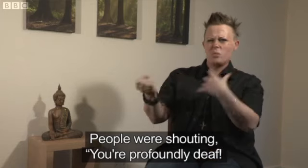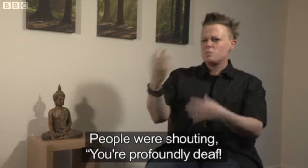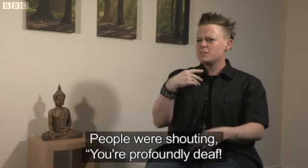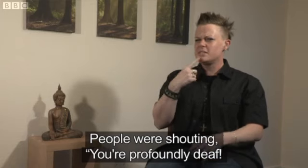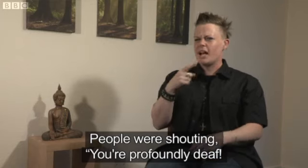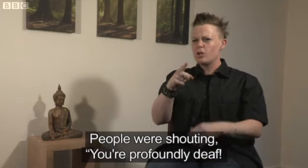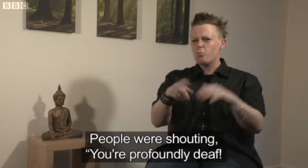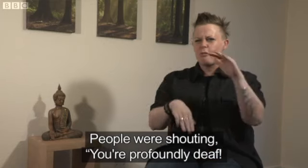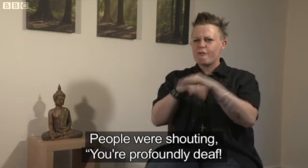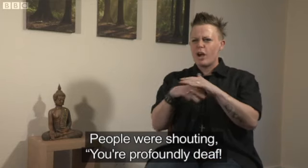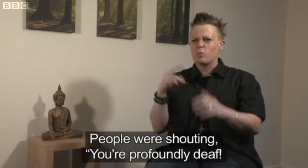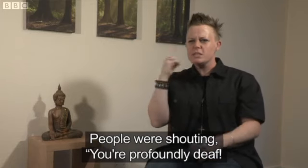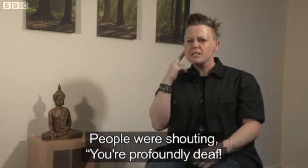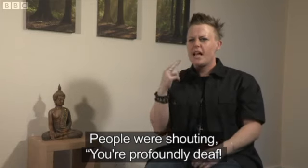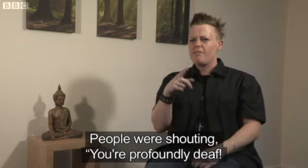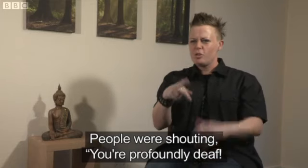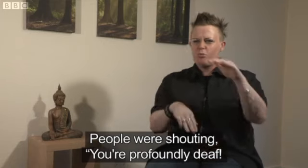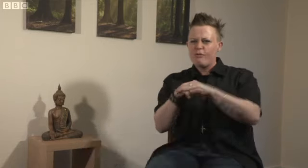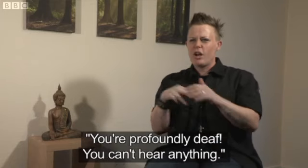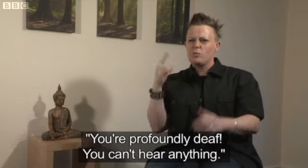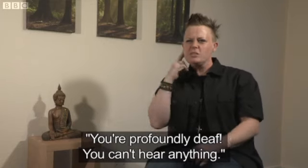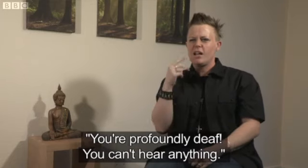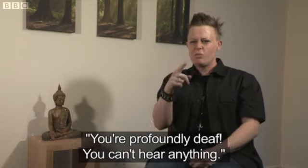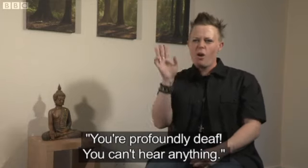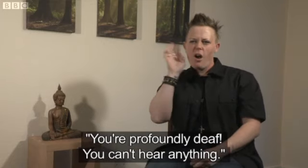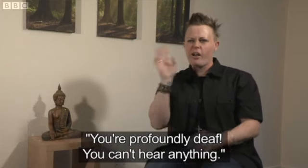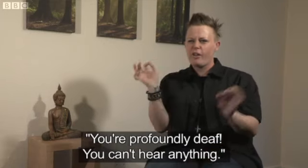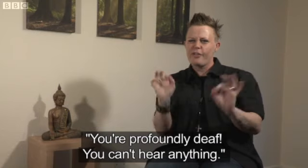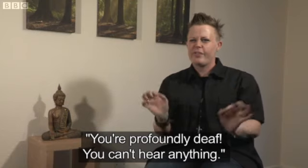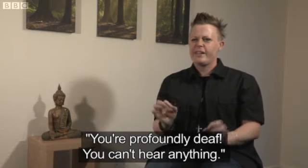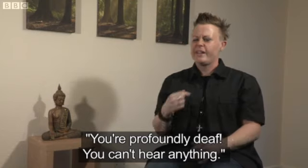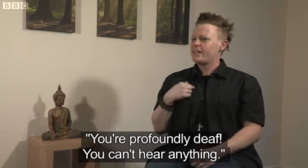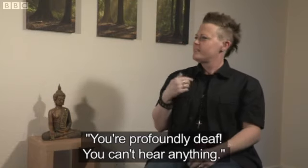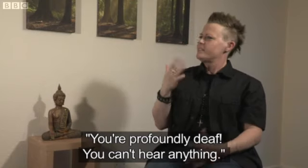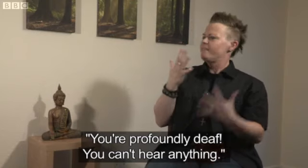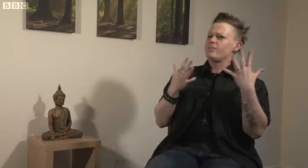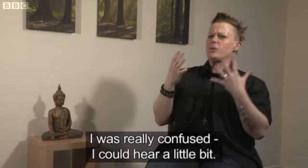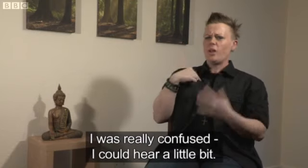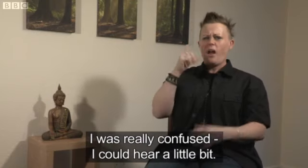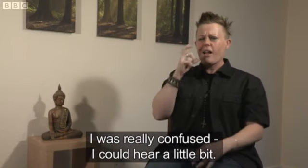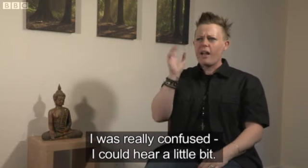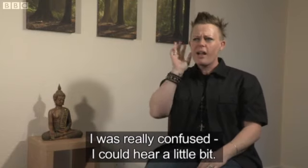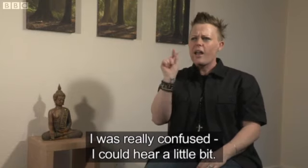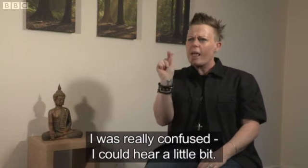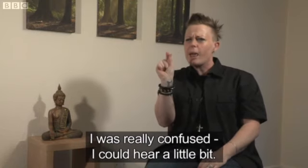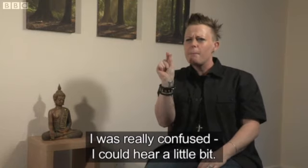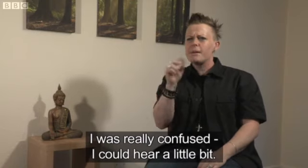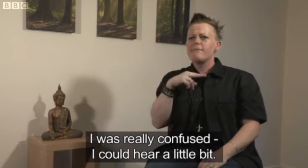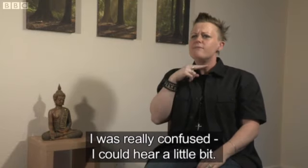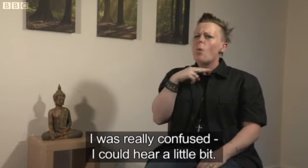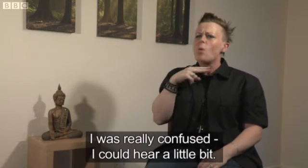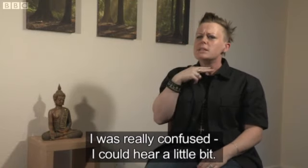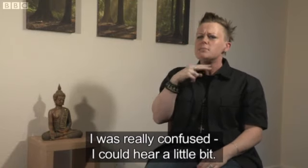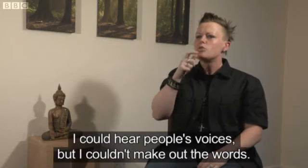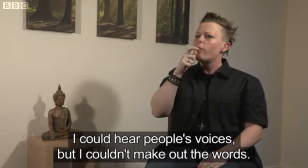People were shouting, "You're profoundly deaf, you're profoundly deaf, you can't hear anything." I was really confused. I could hear a little bit. I could hear